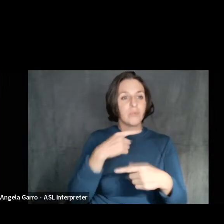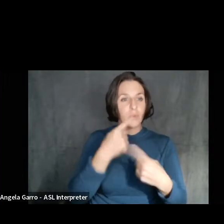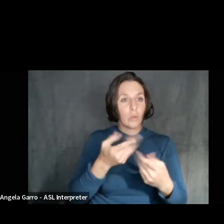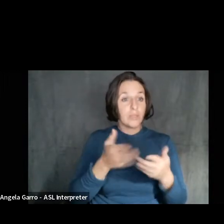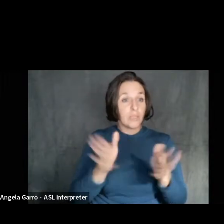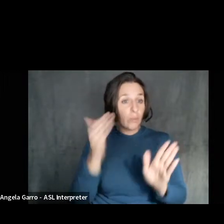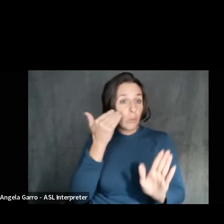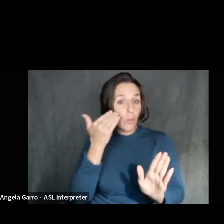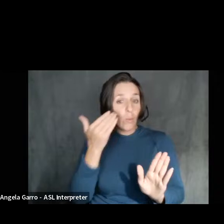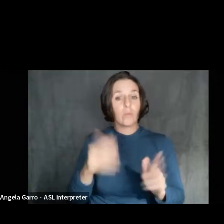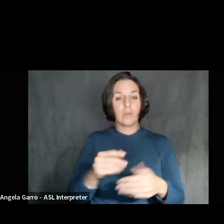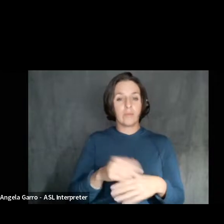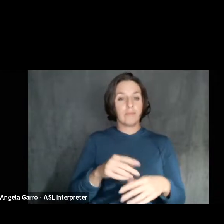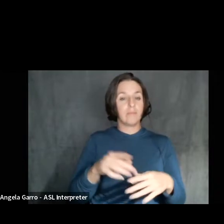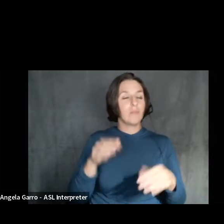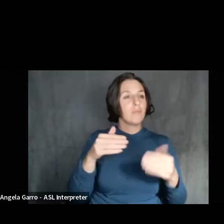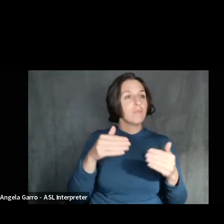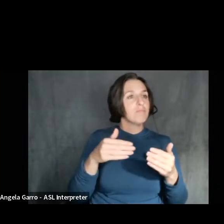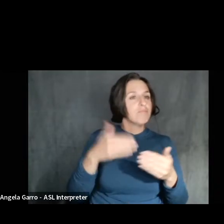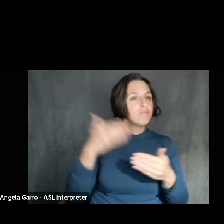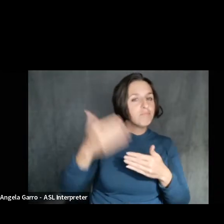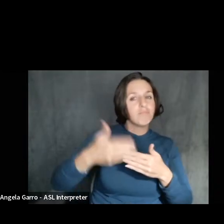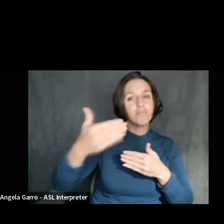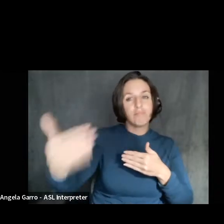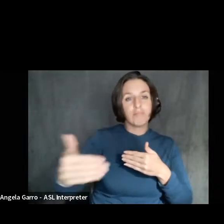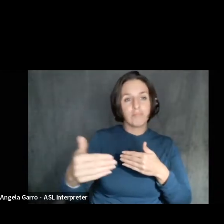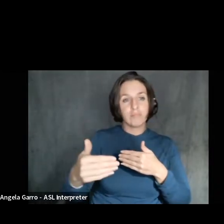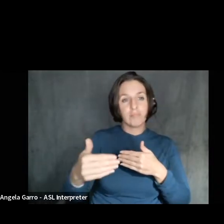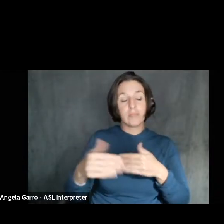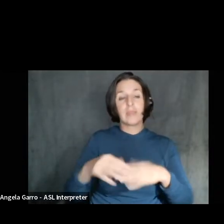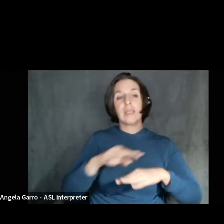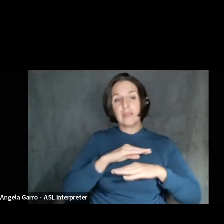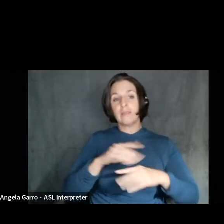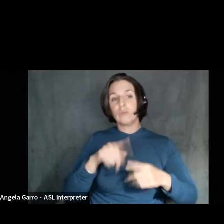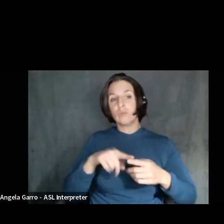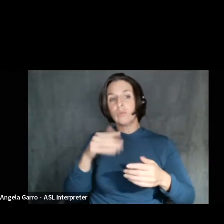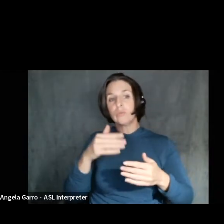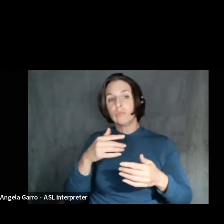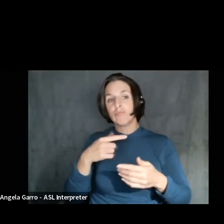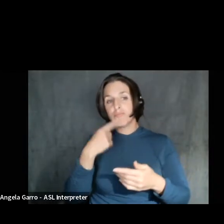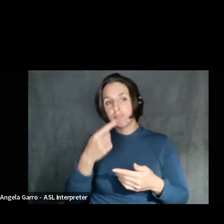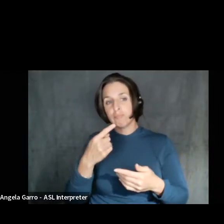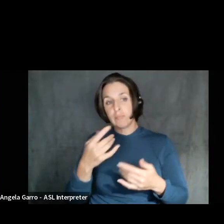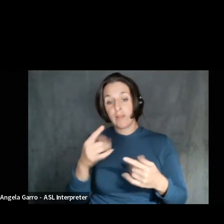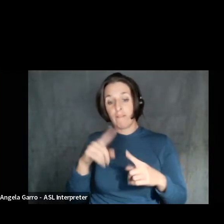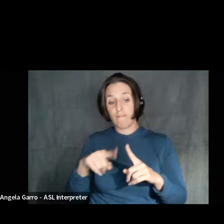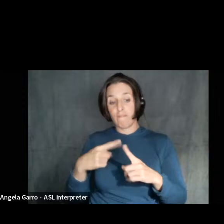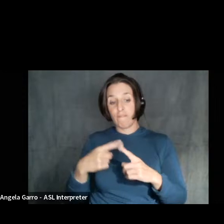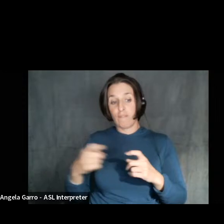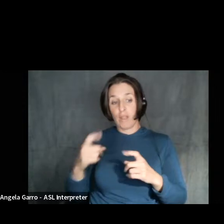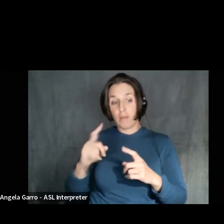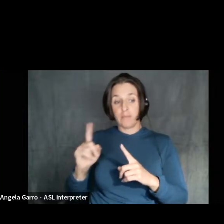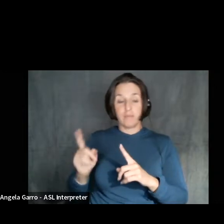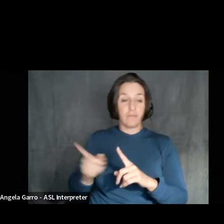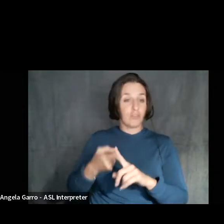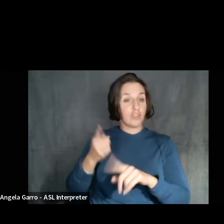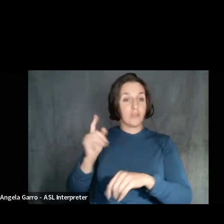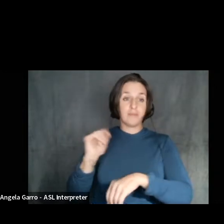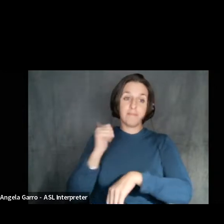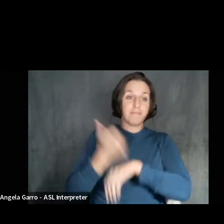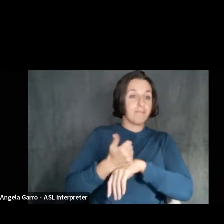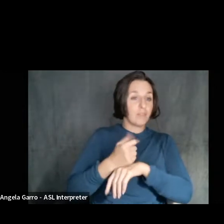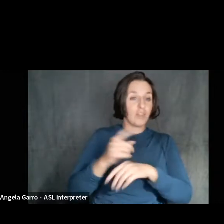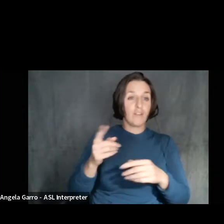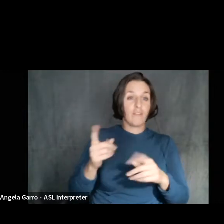that from time to time, suffice to say that from the time of the founding of the first permanent English settlements in